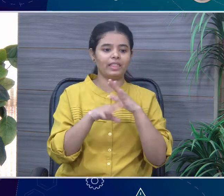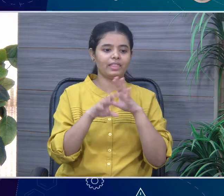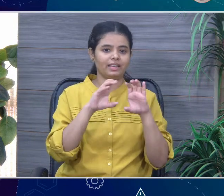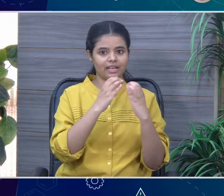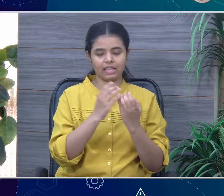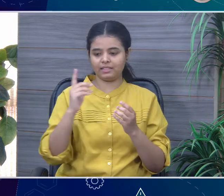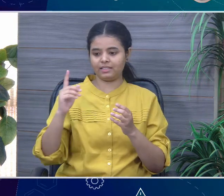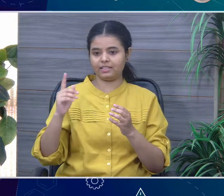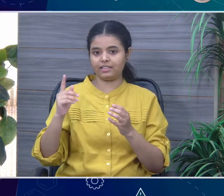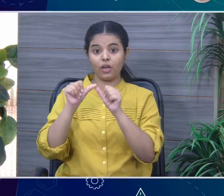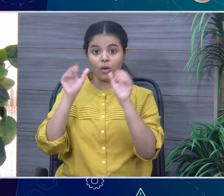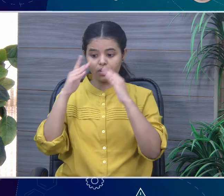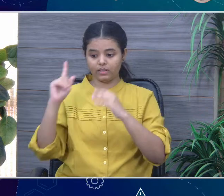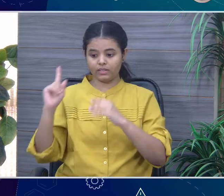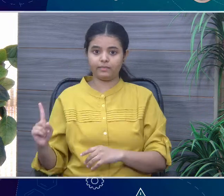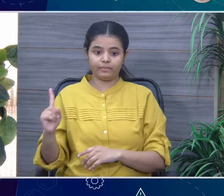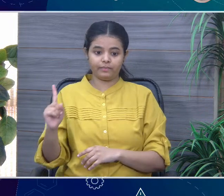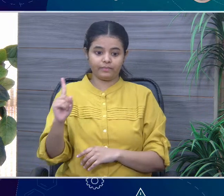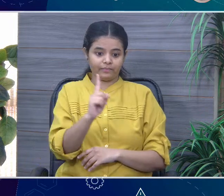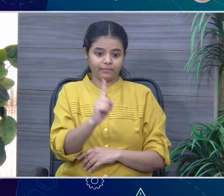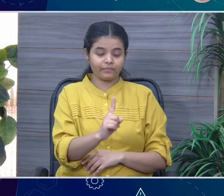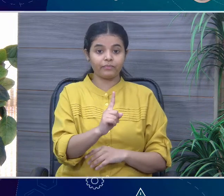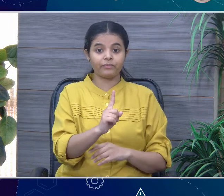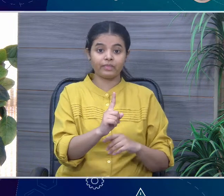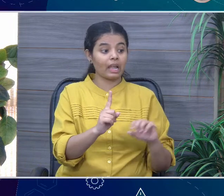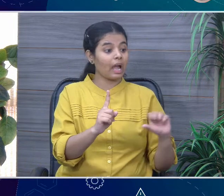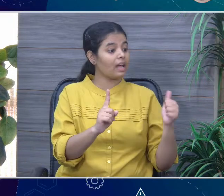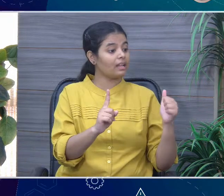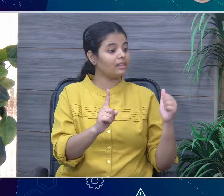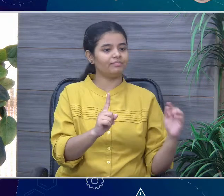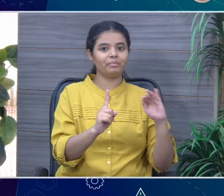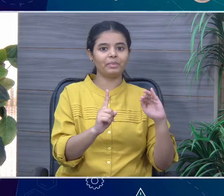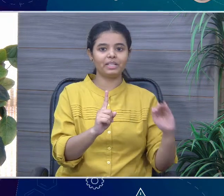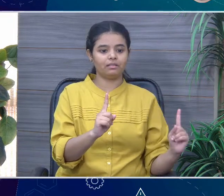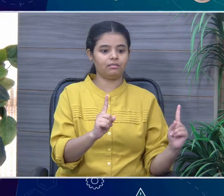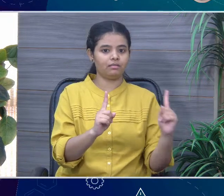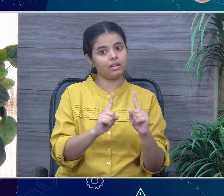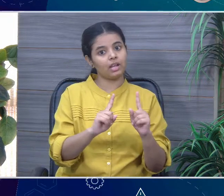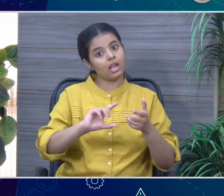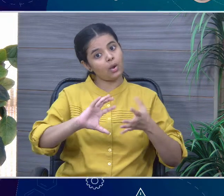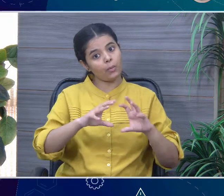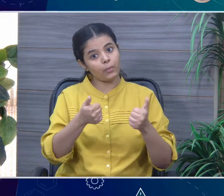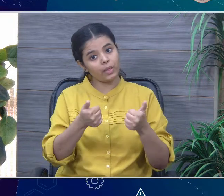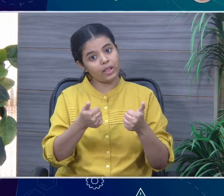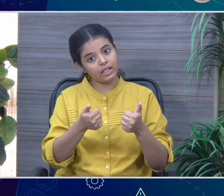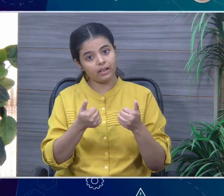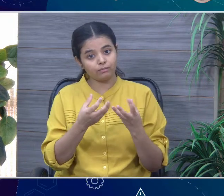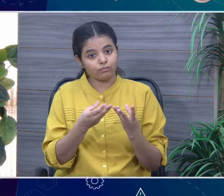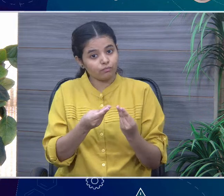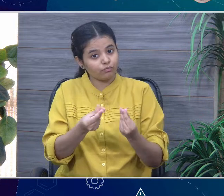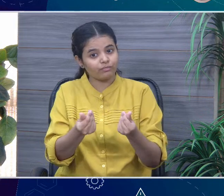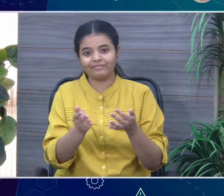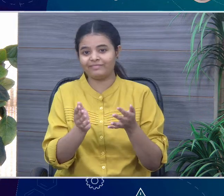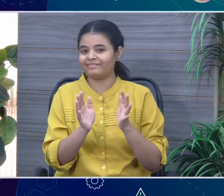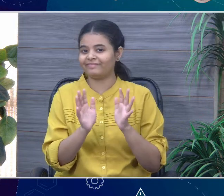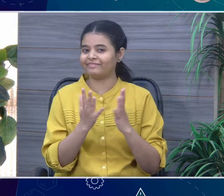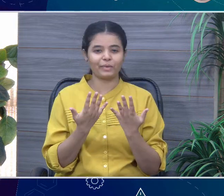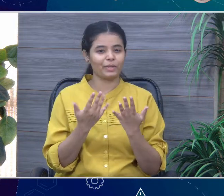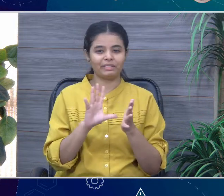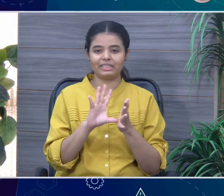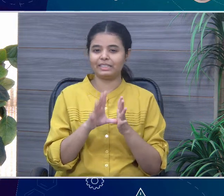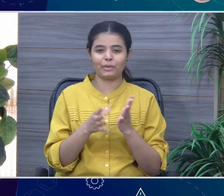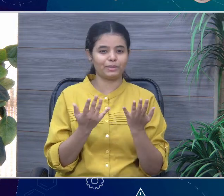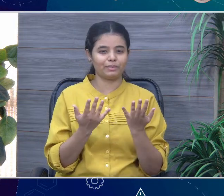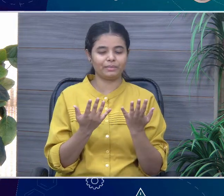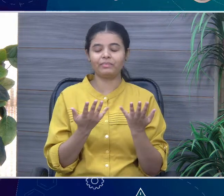and attach that child with the buddy, it won't be possible. Why? Because the buddy is situated